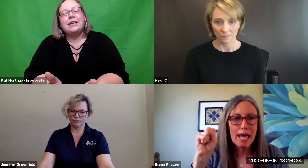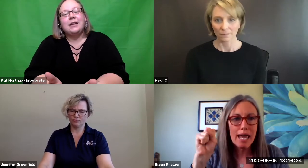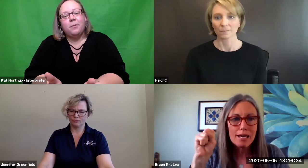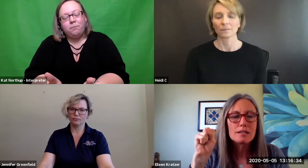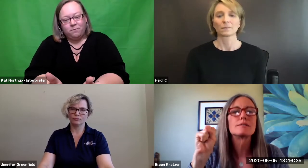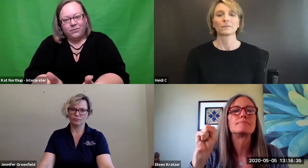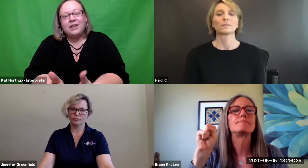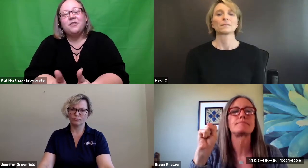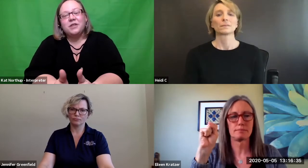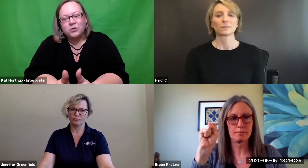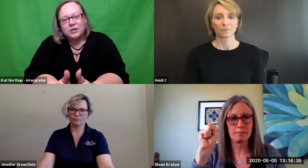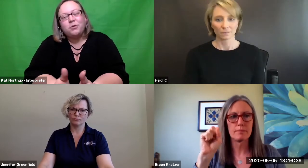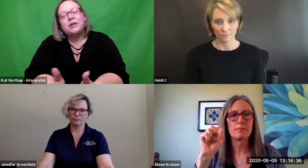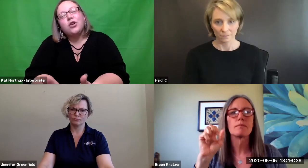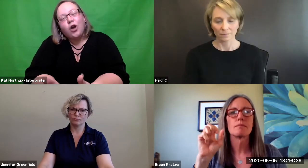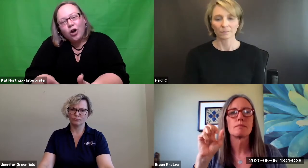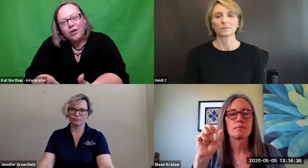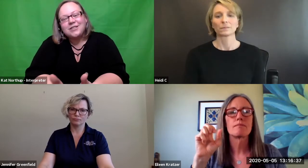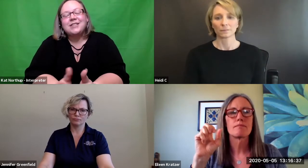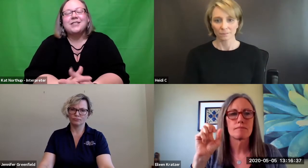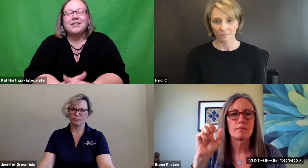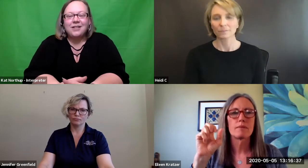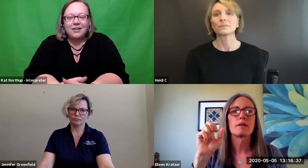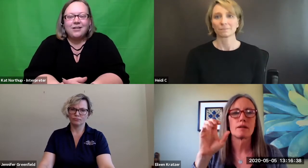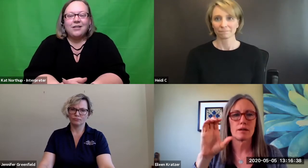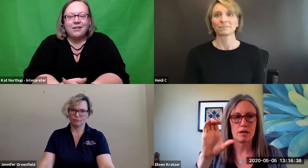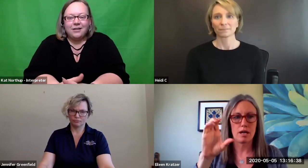parents and individuals to put in their yards.